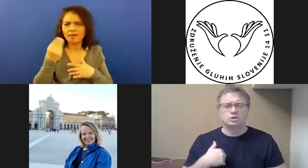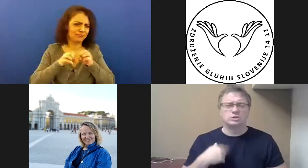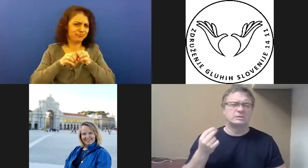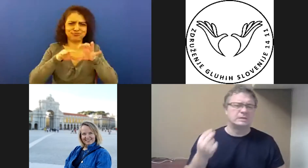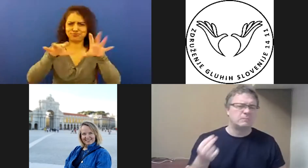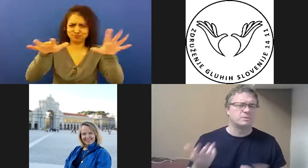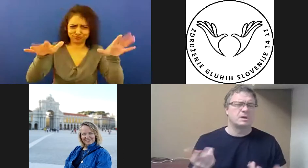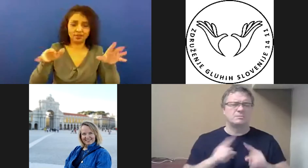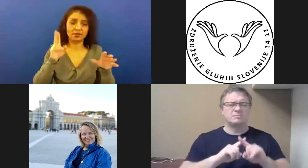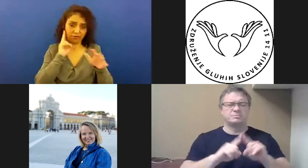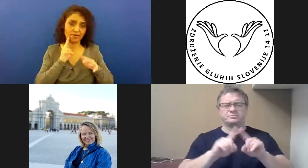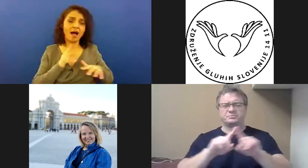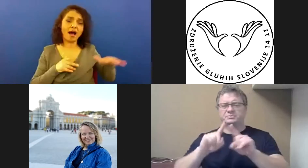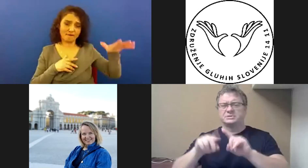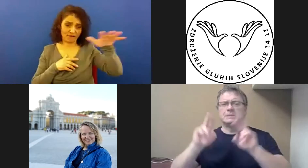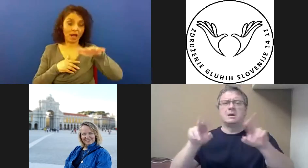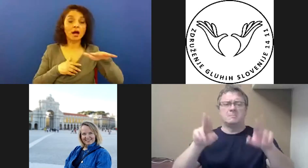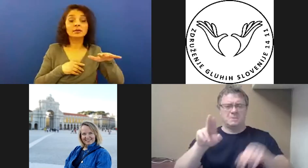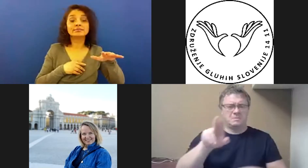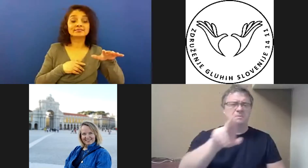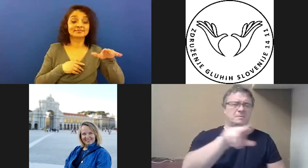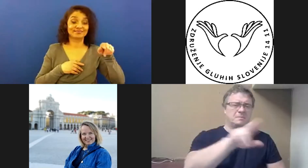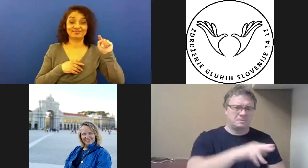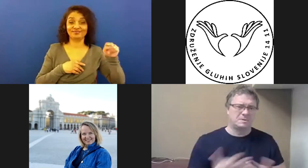were either Catholic, Muslim,